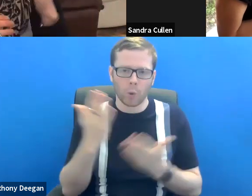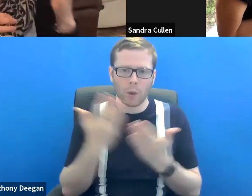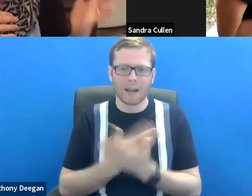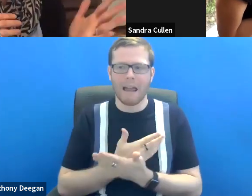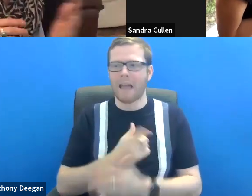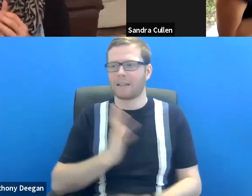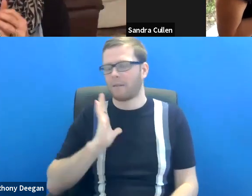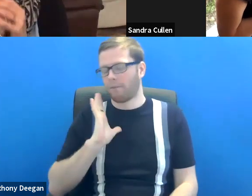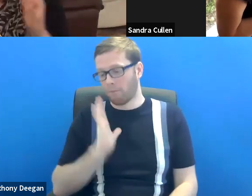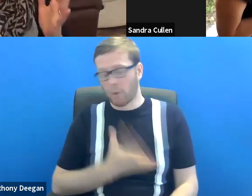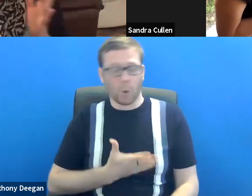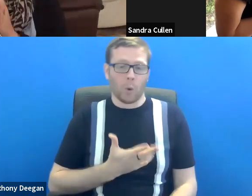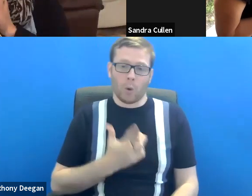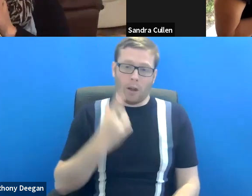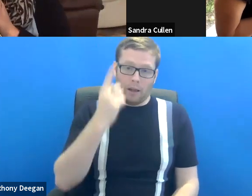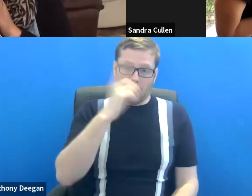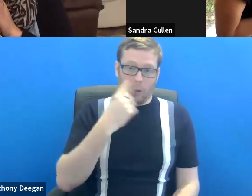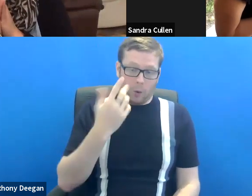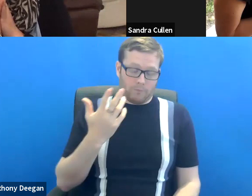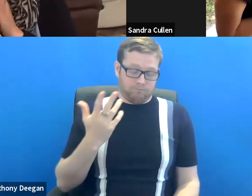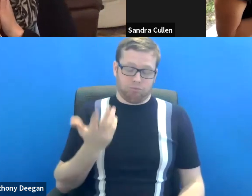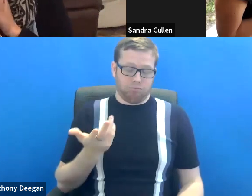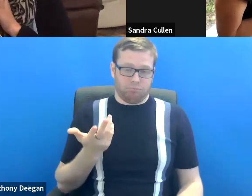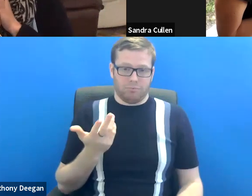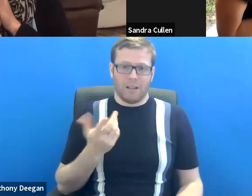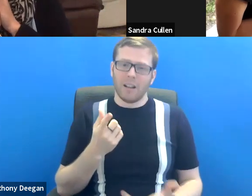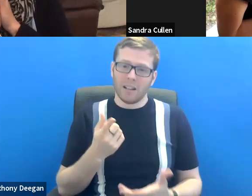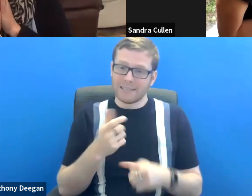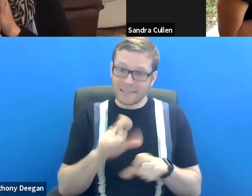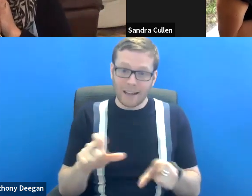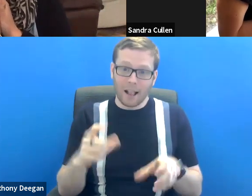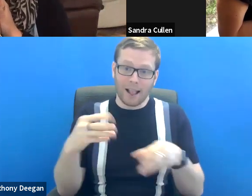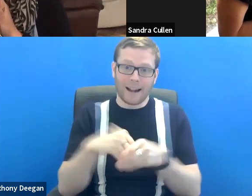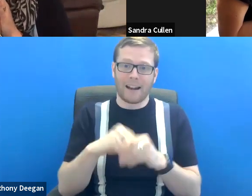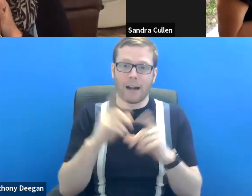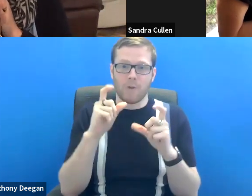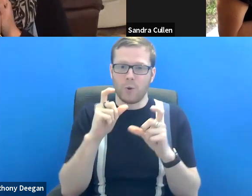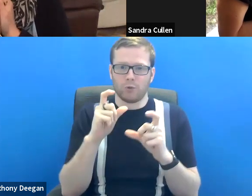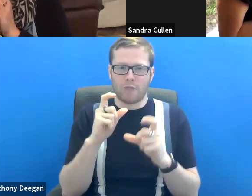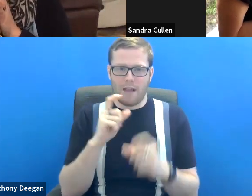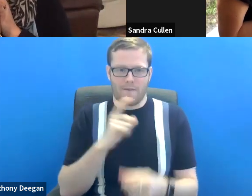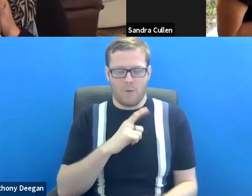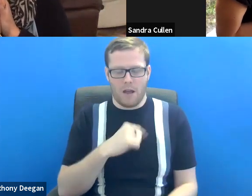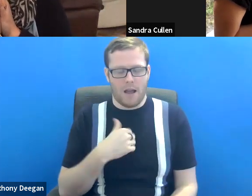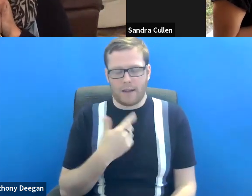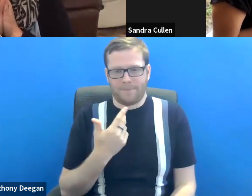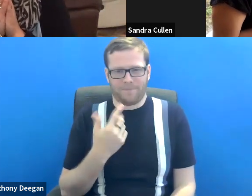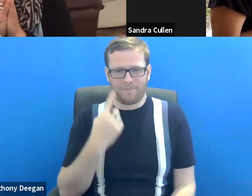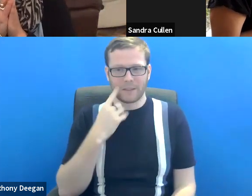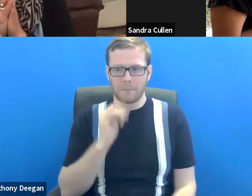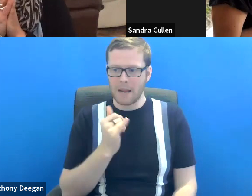knackered, who looks rough, whatever. Be in the photo, because I think there is only probably